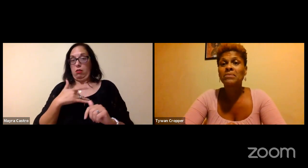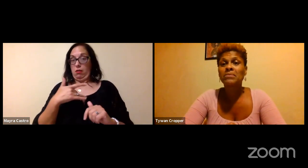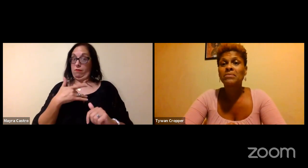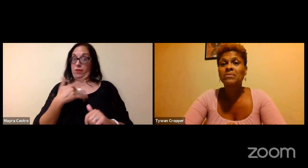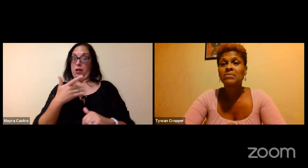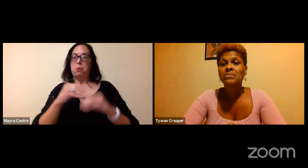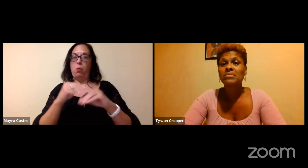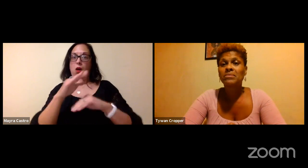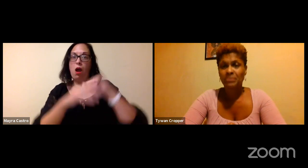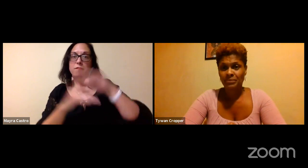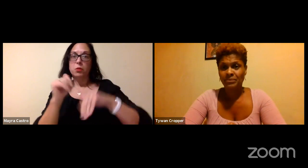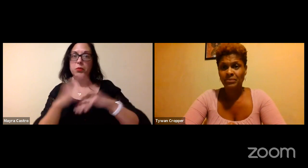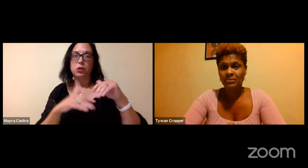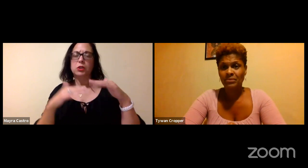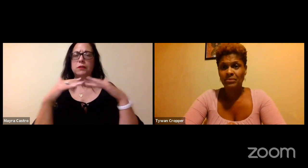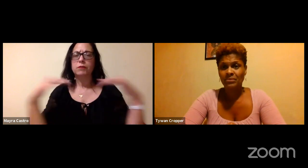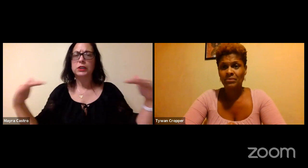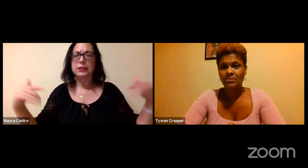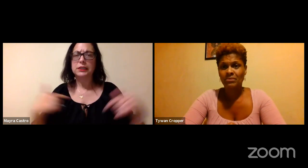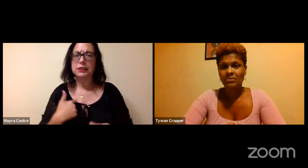and equitable.